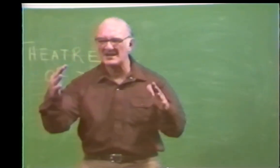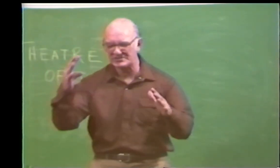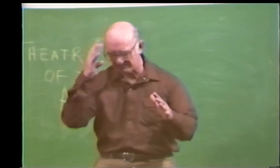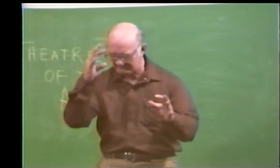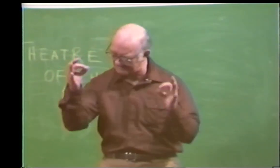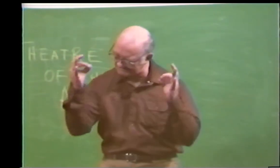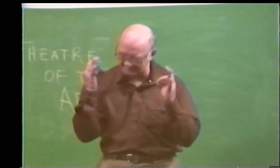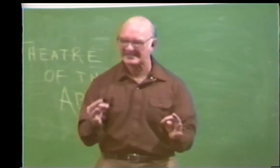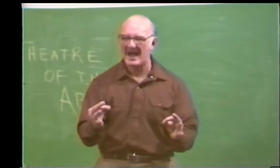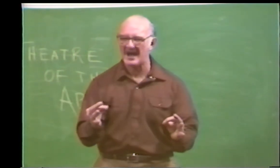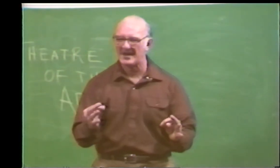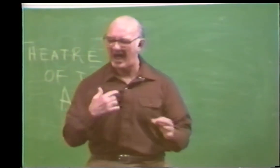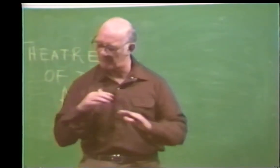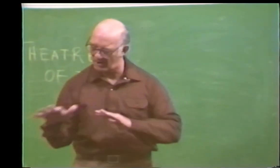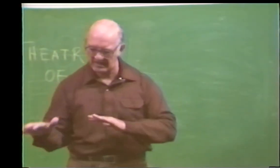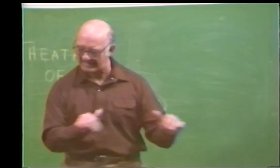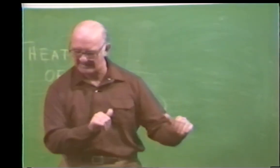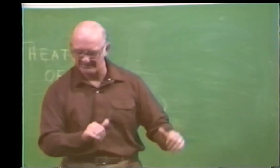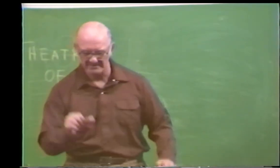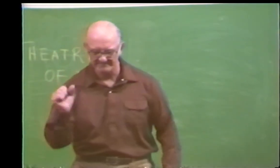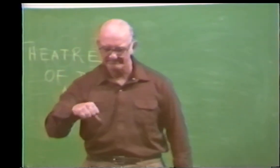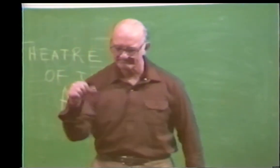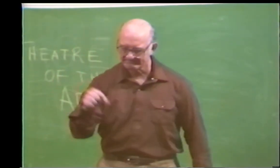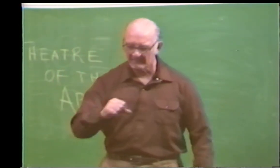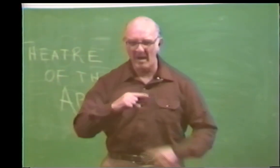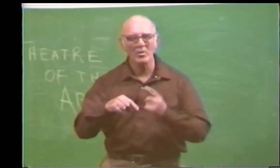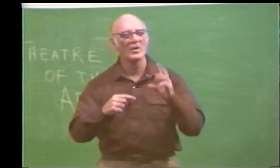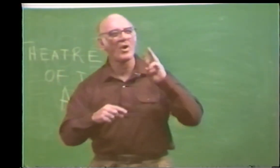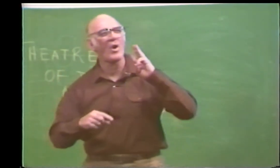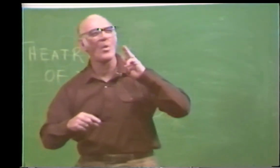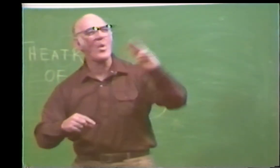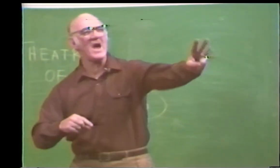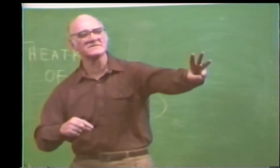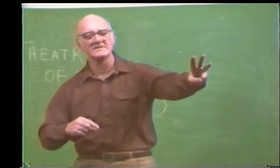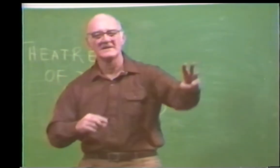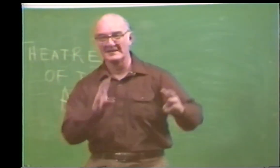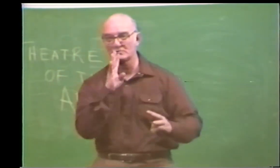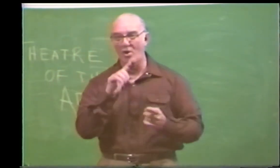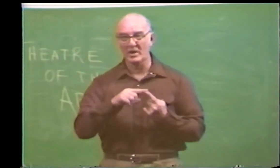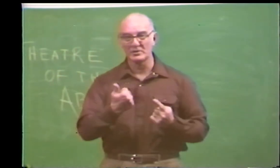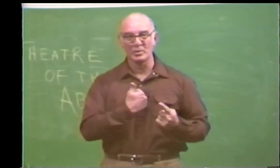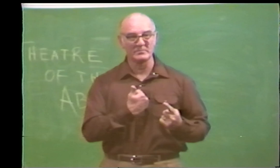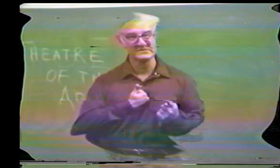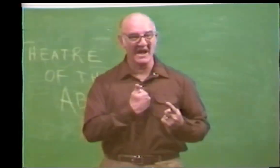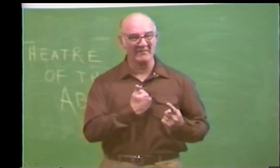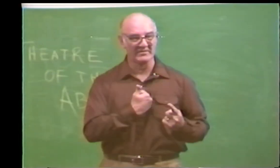Finish. He decides, I'm going to leave. I'm going to go west. He's talking to himself.